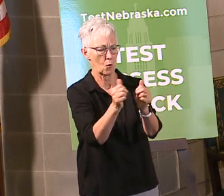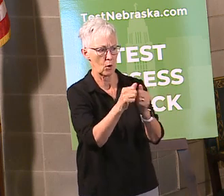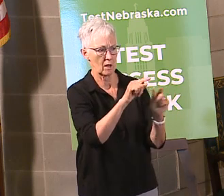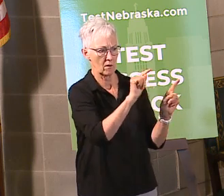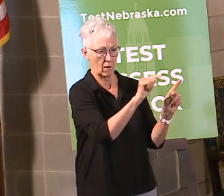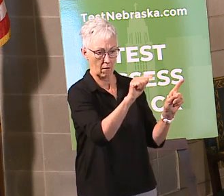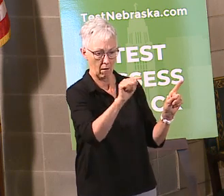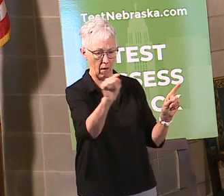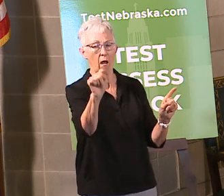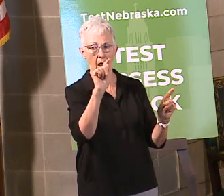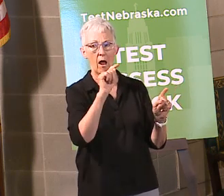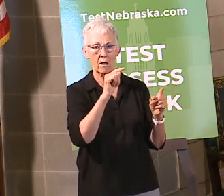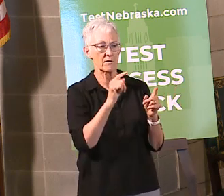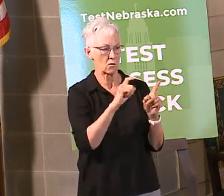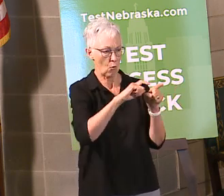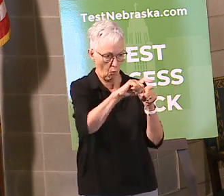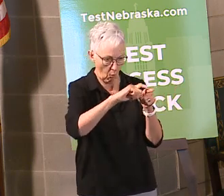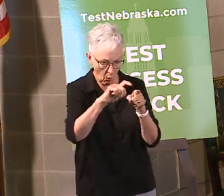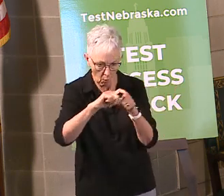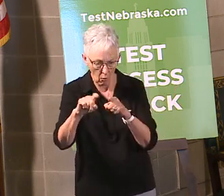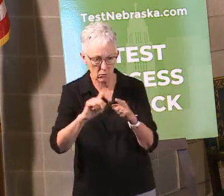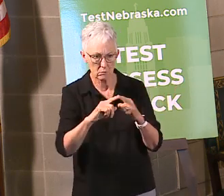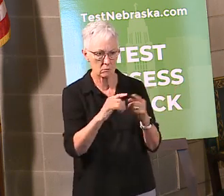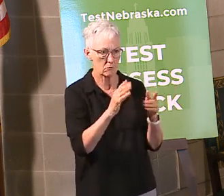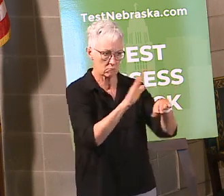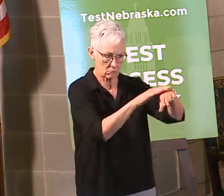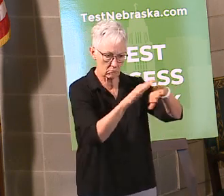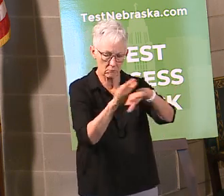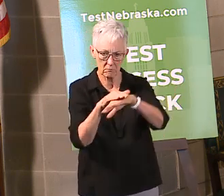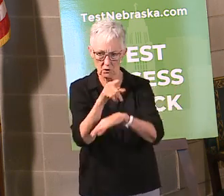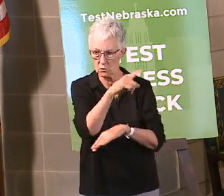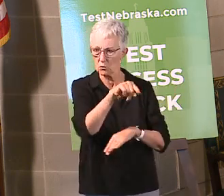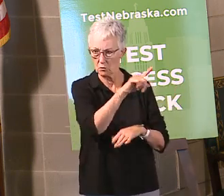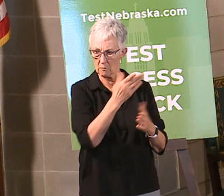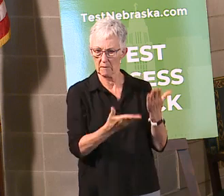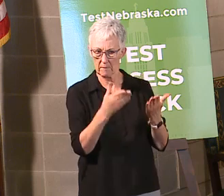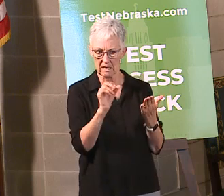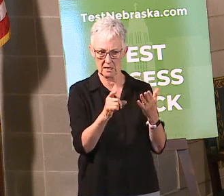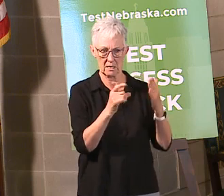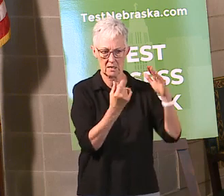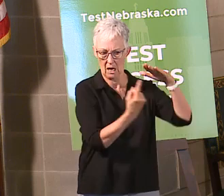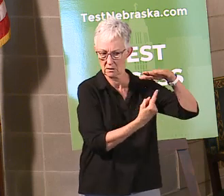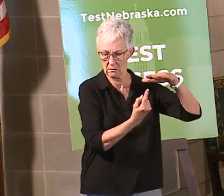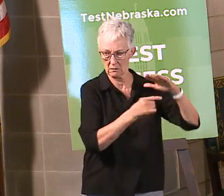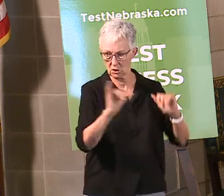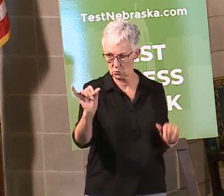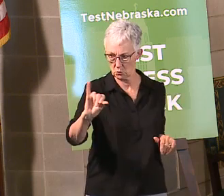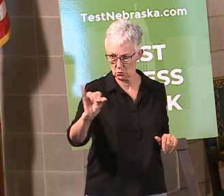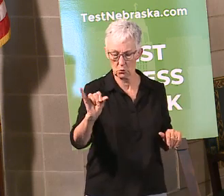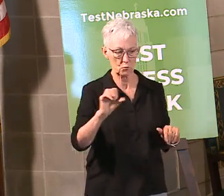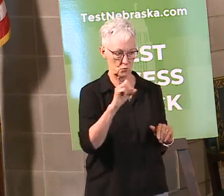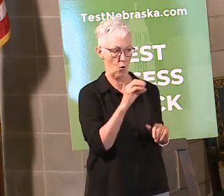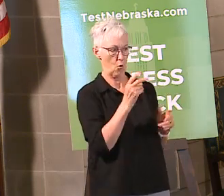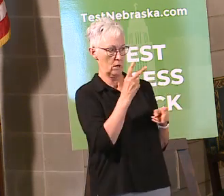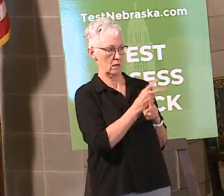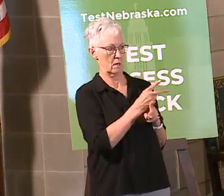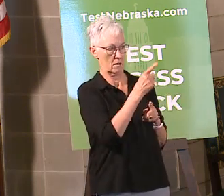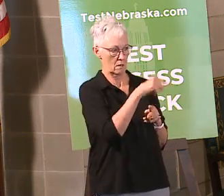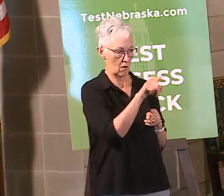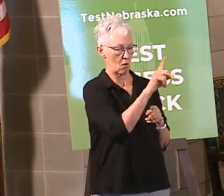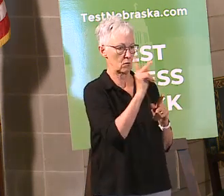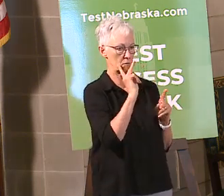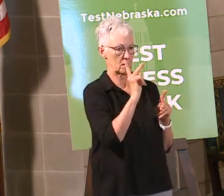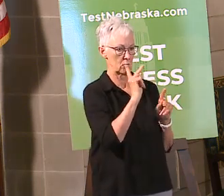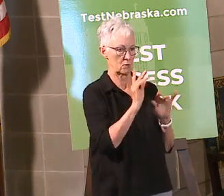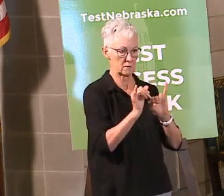broader, restrictions that we have in place to focusing on the people who have been directly impacted by the virus and getting them to either